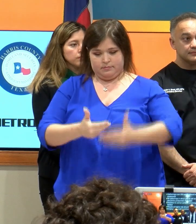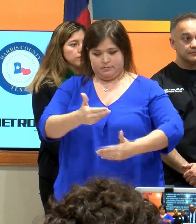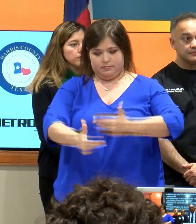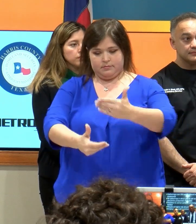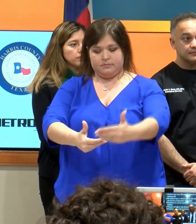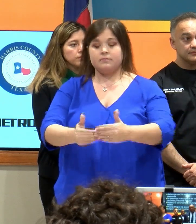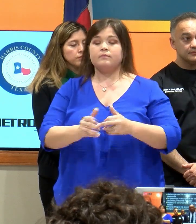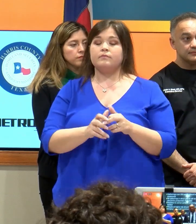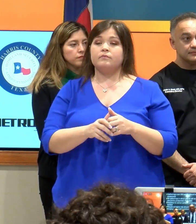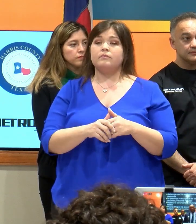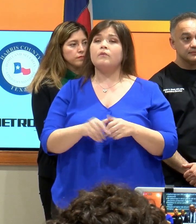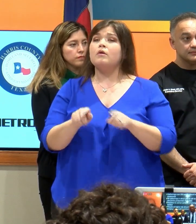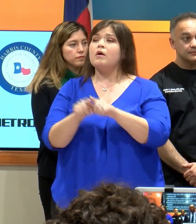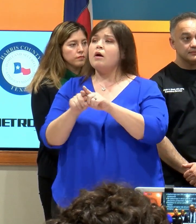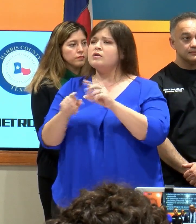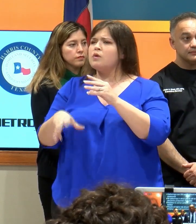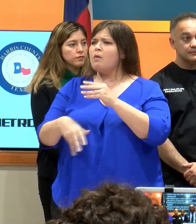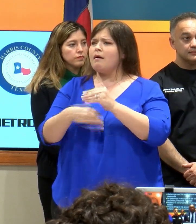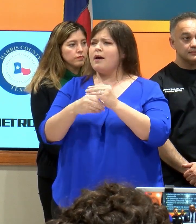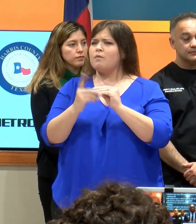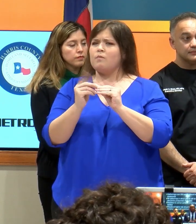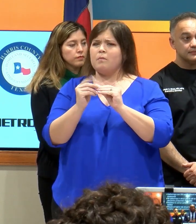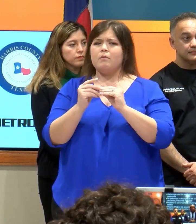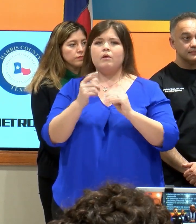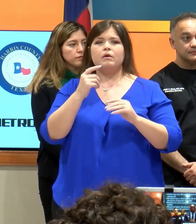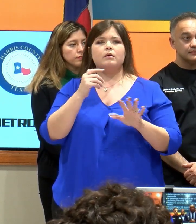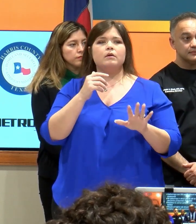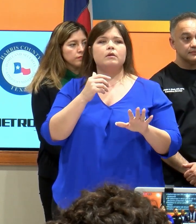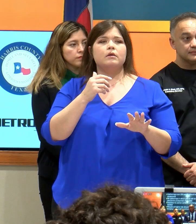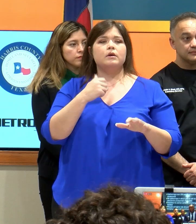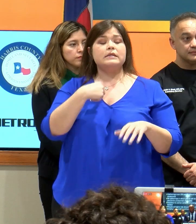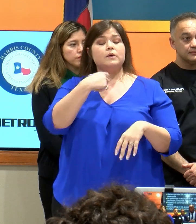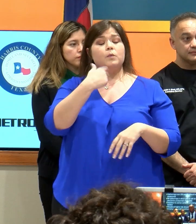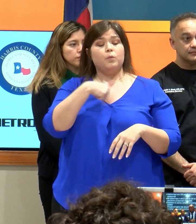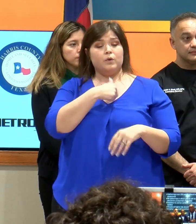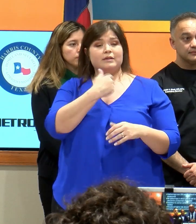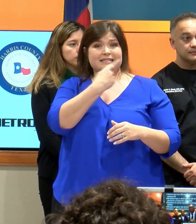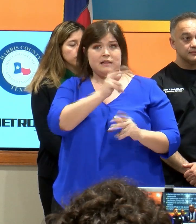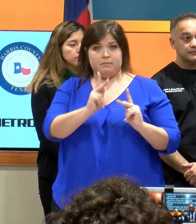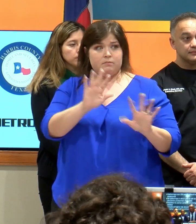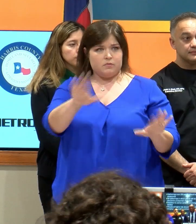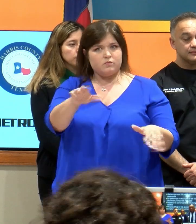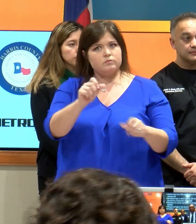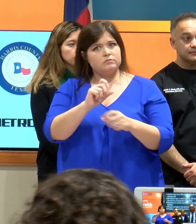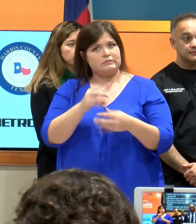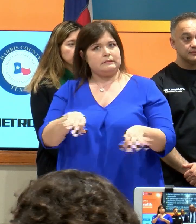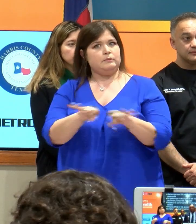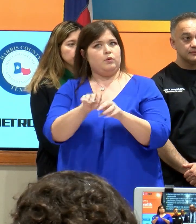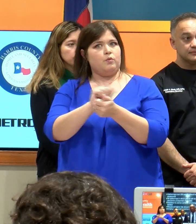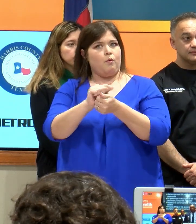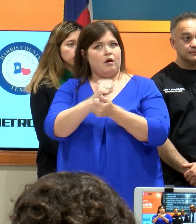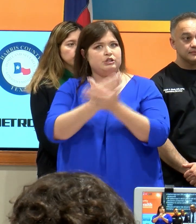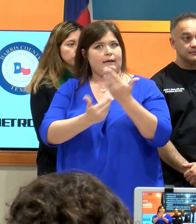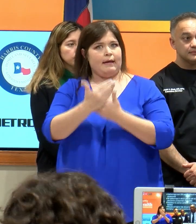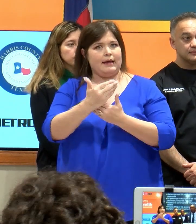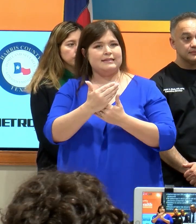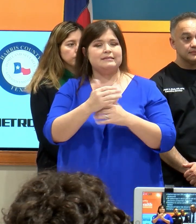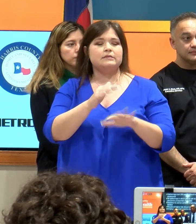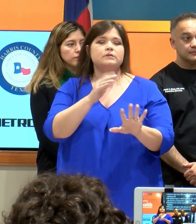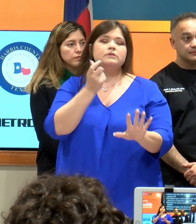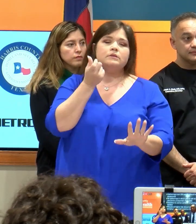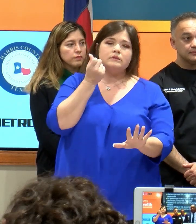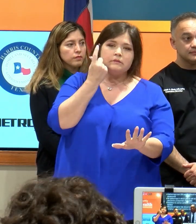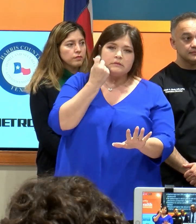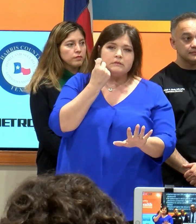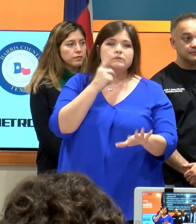do want to add something else with respect, because we're telling people to wash their hands, okay? And it's very difficult to do that, for